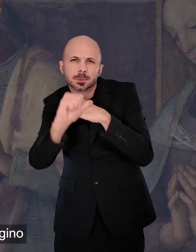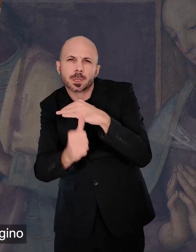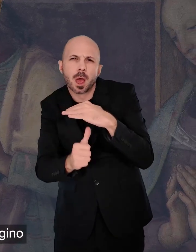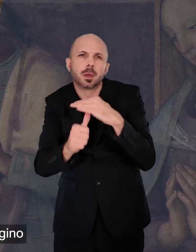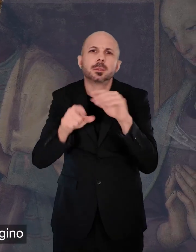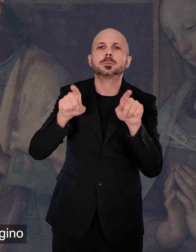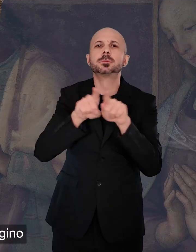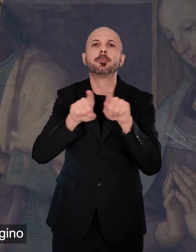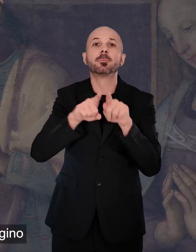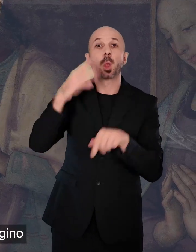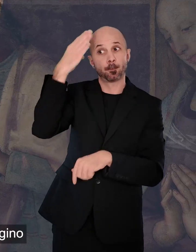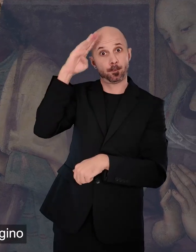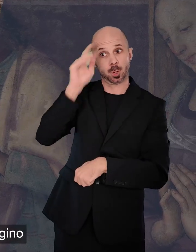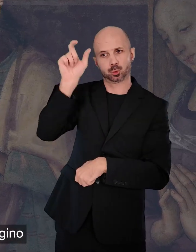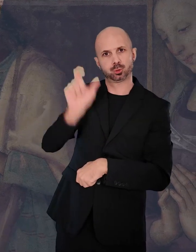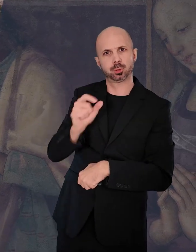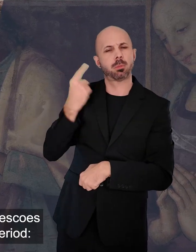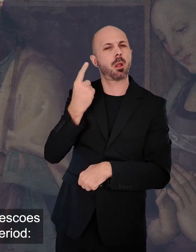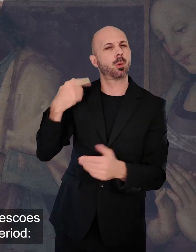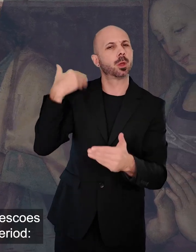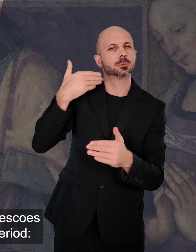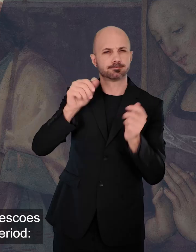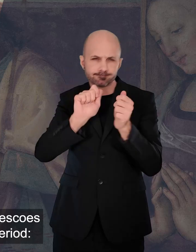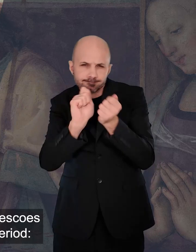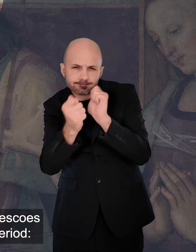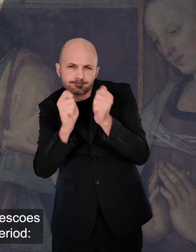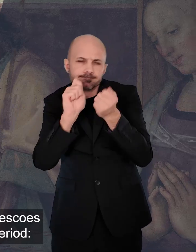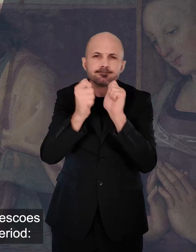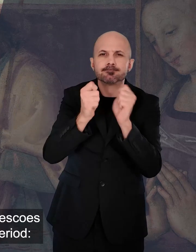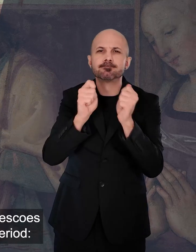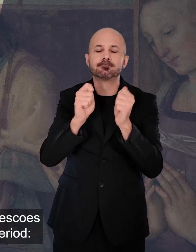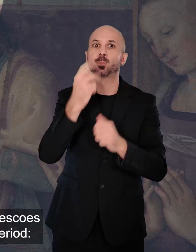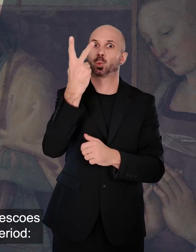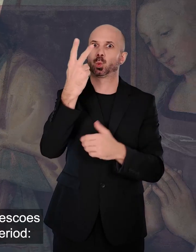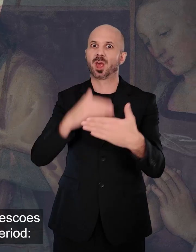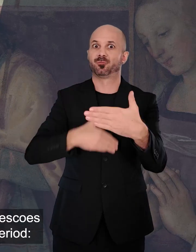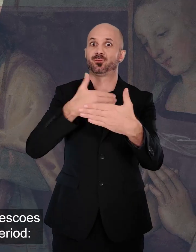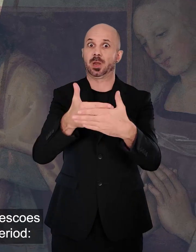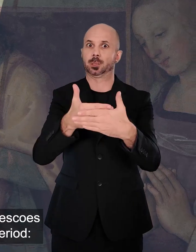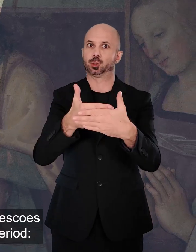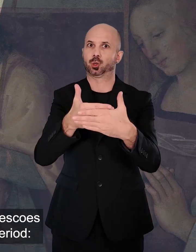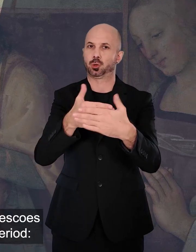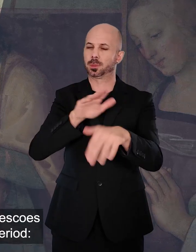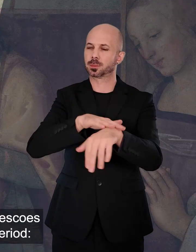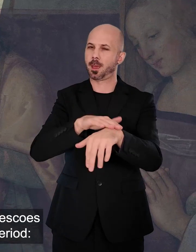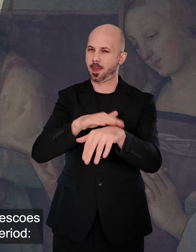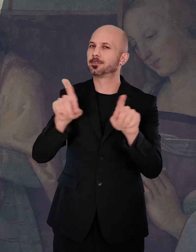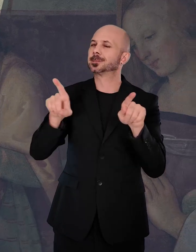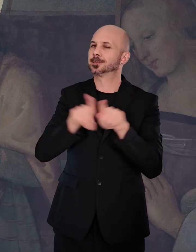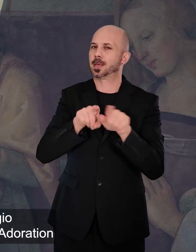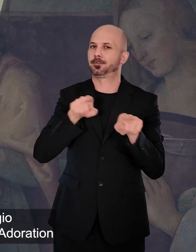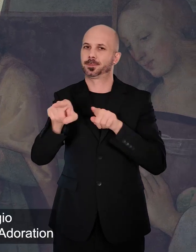painting was used by Perugino, with few variation, in two other frescoes dating to almost the same